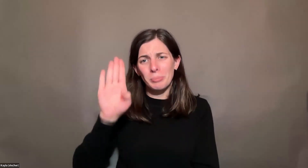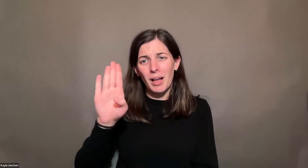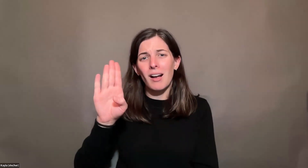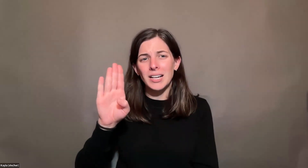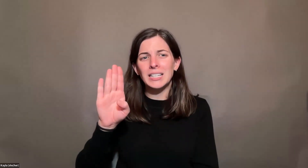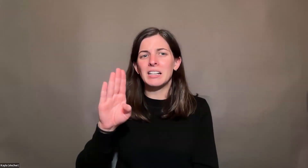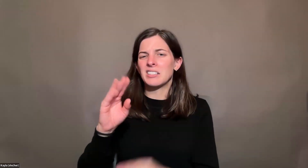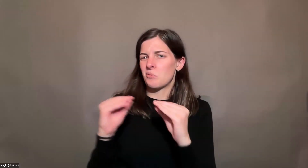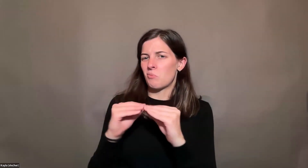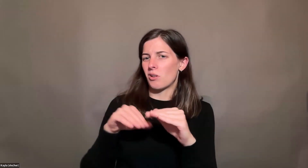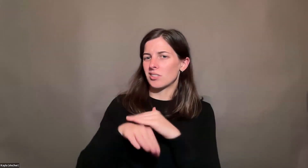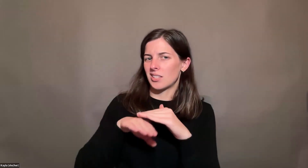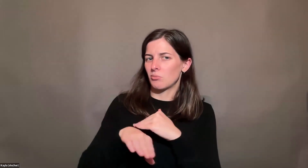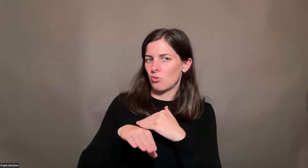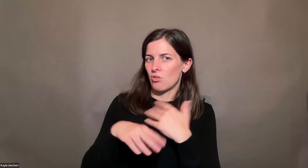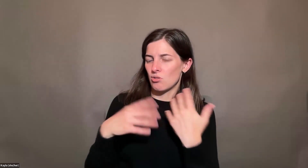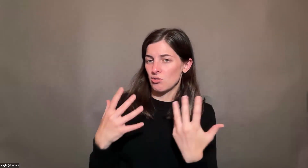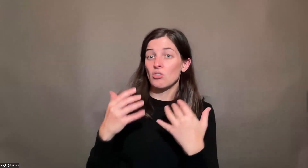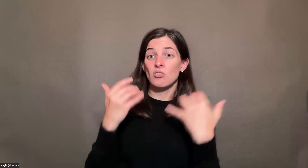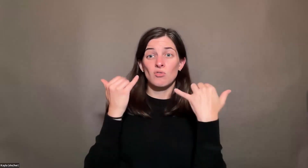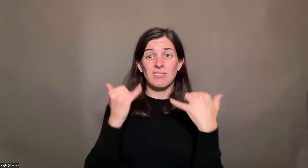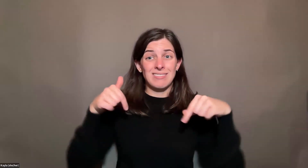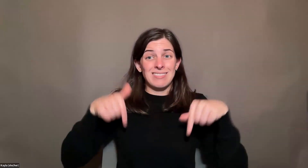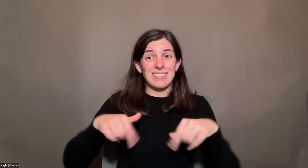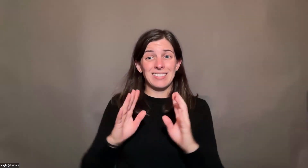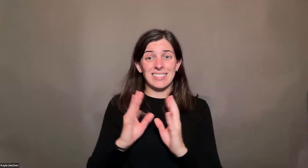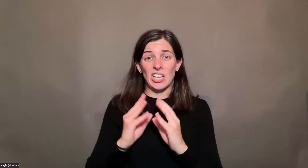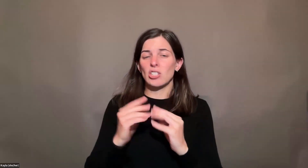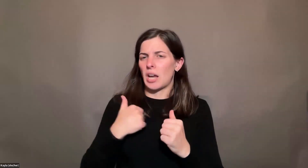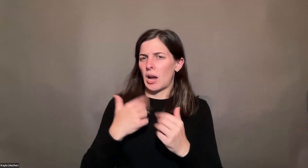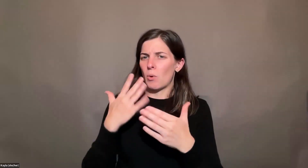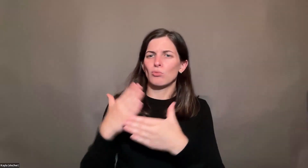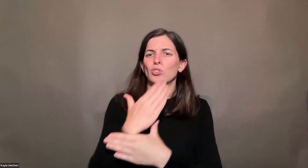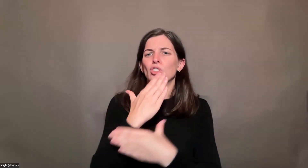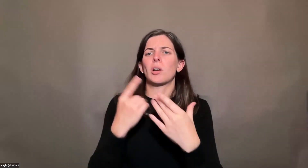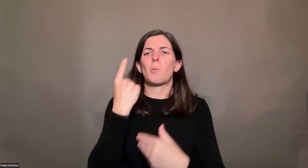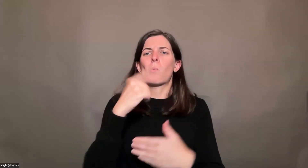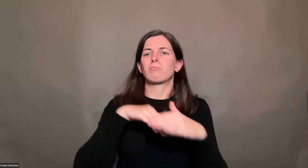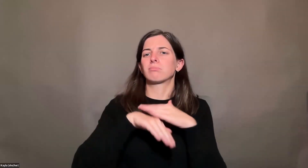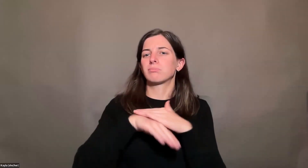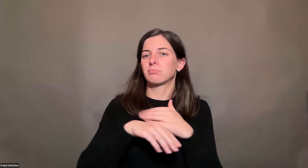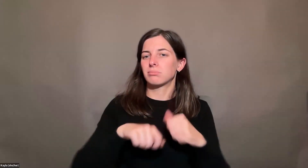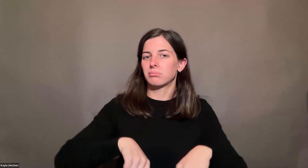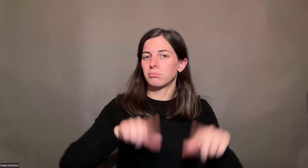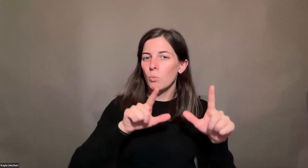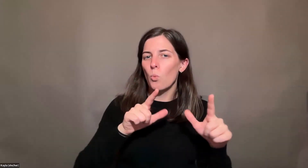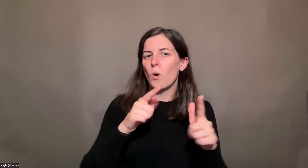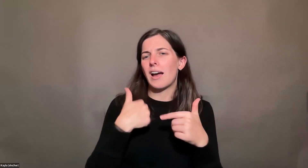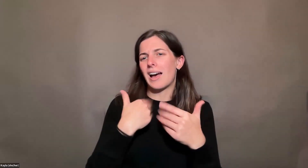way. So in this session, I will share some more accessible way or more practical tips and techniques regarding the Gutenberg